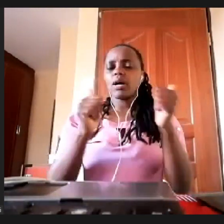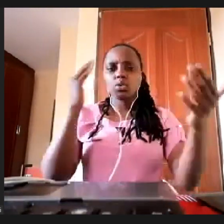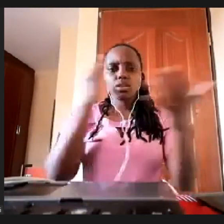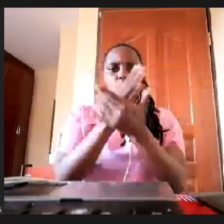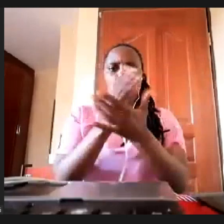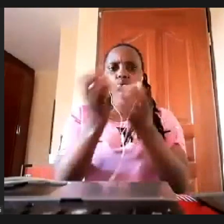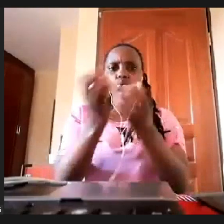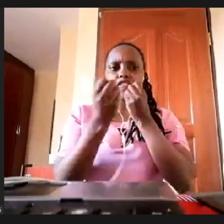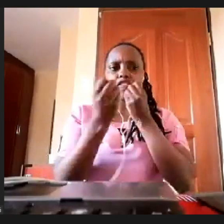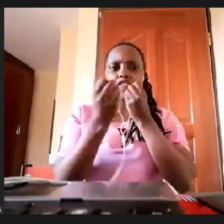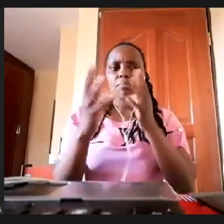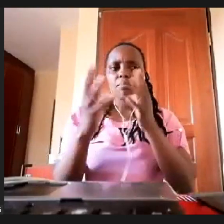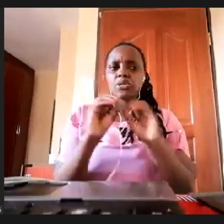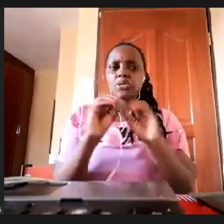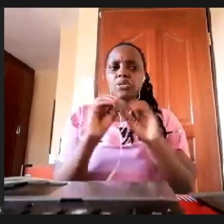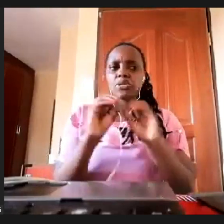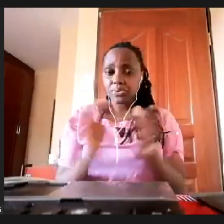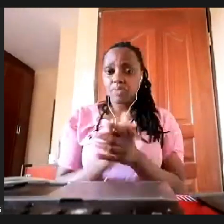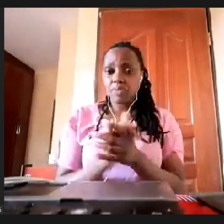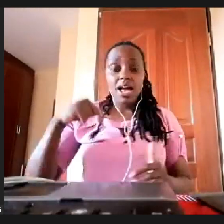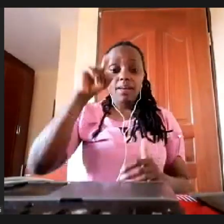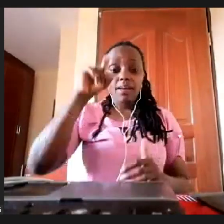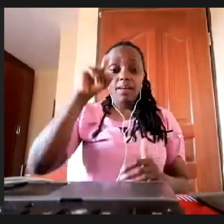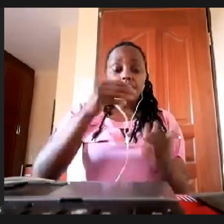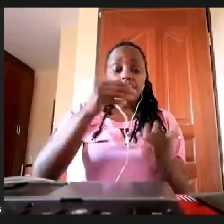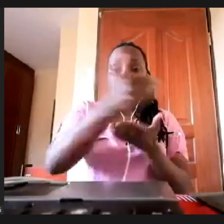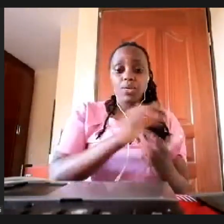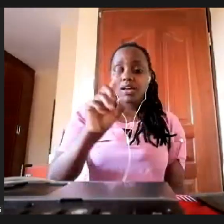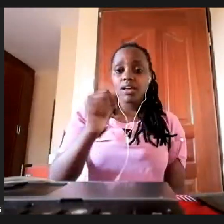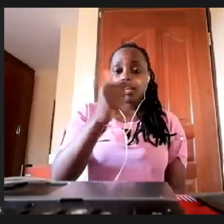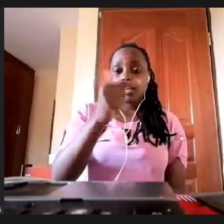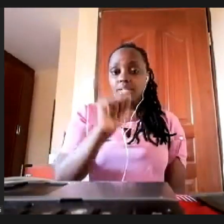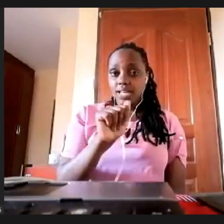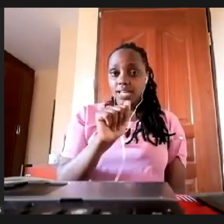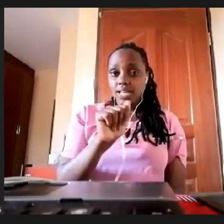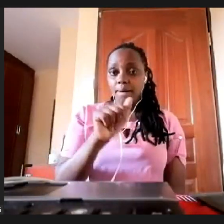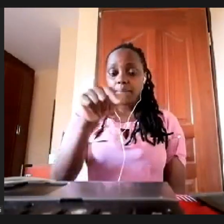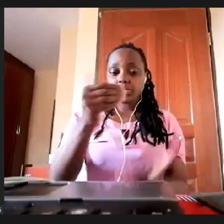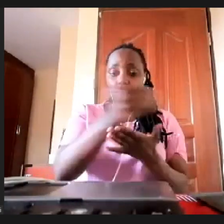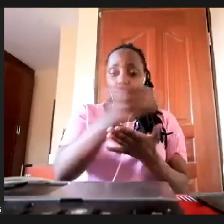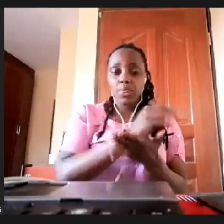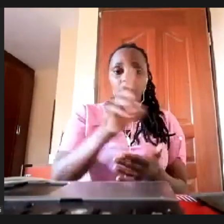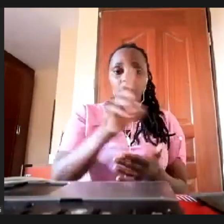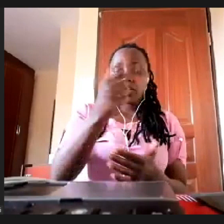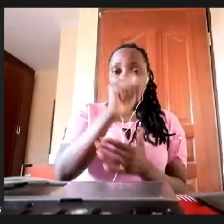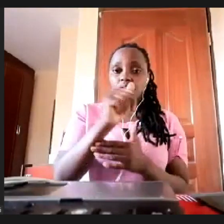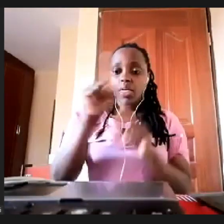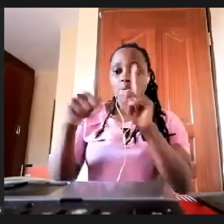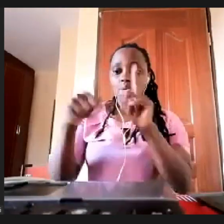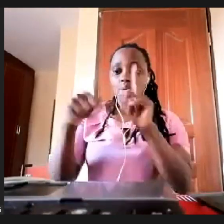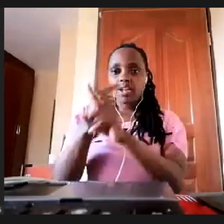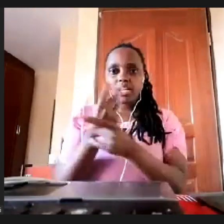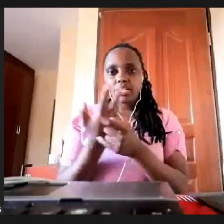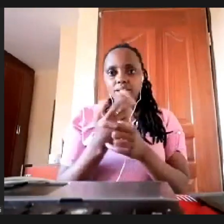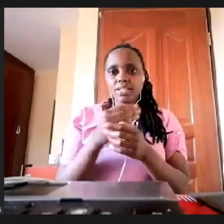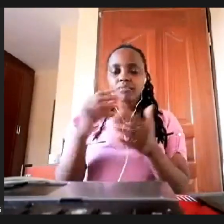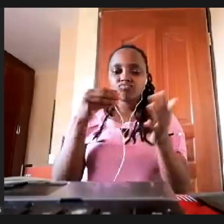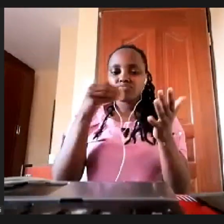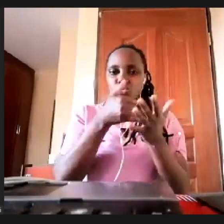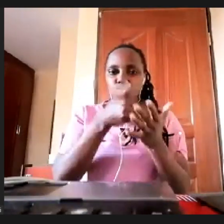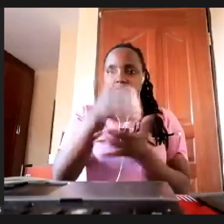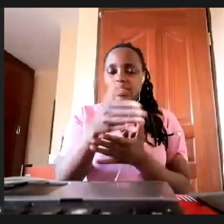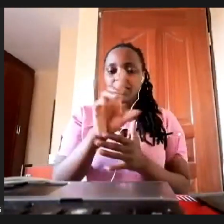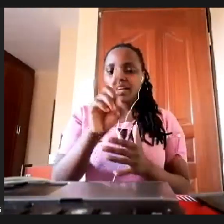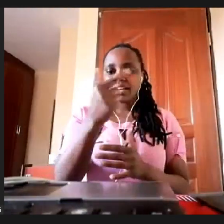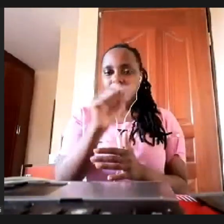information. We have to collect data. We have to collect data about the various provisions of the Charter. If we are talking